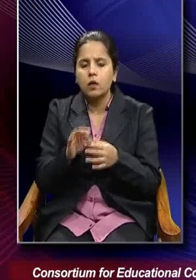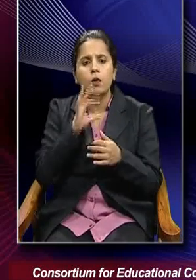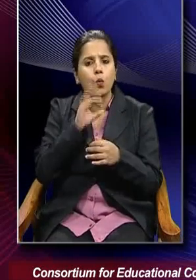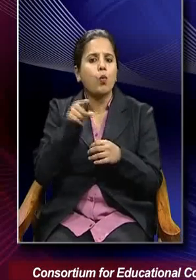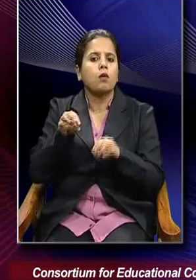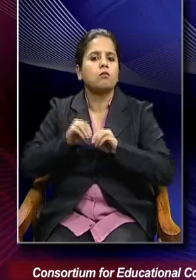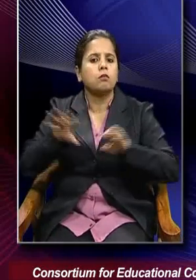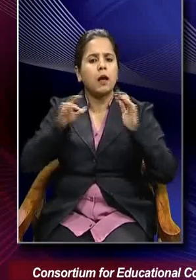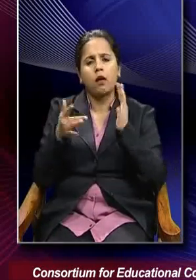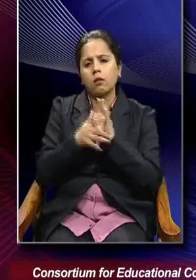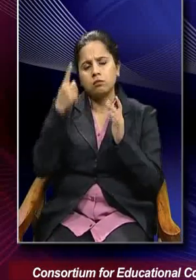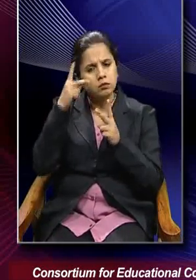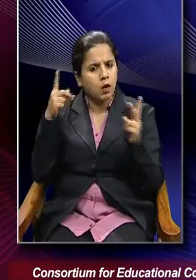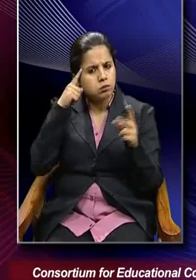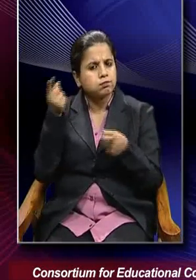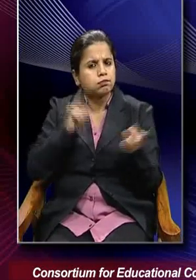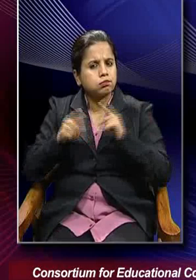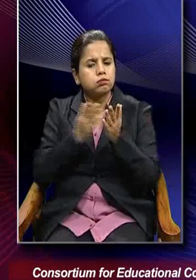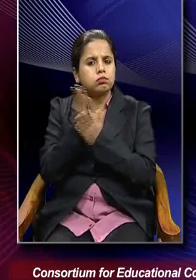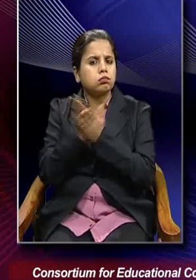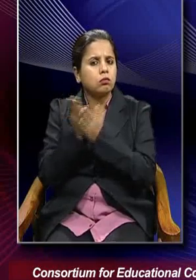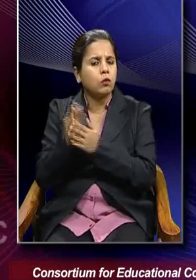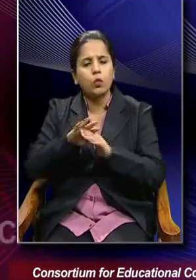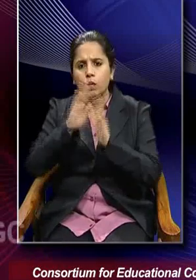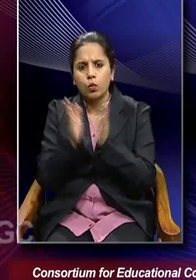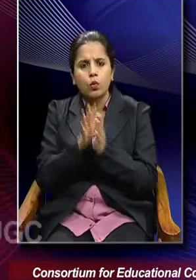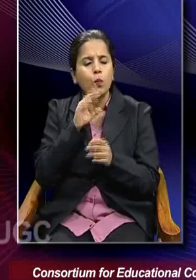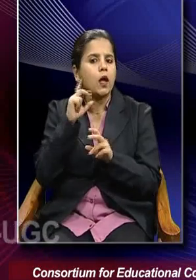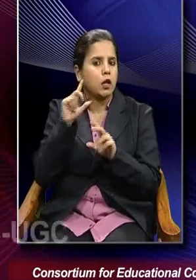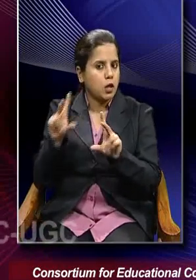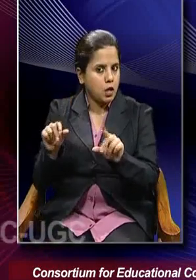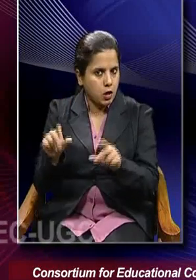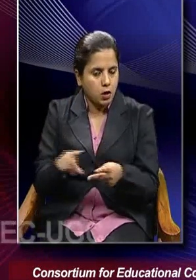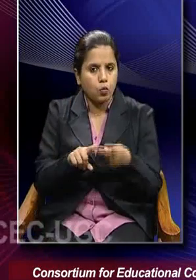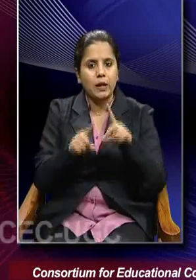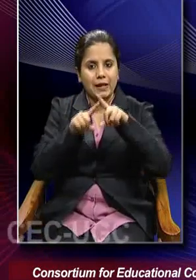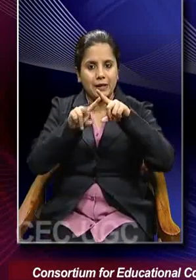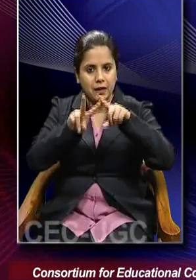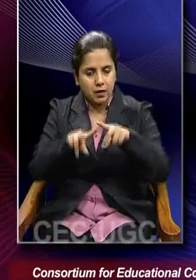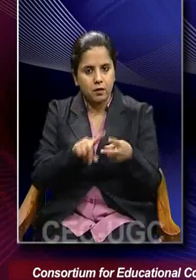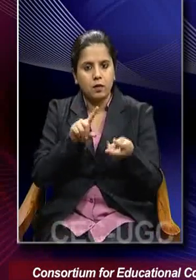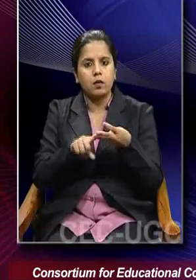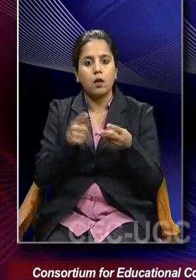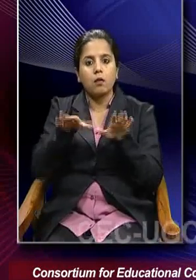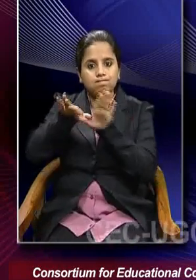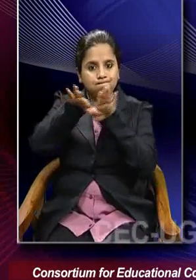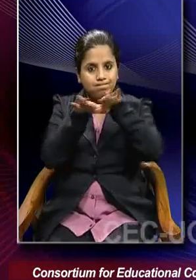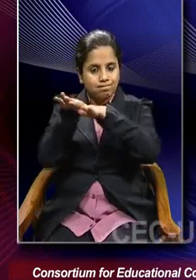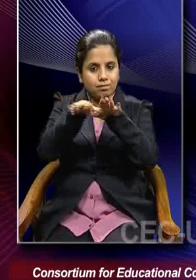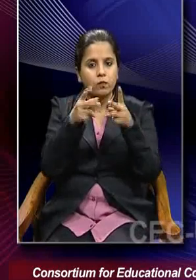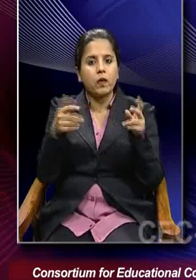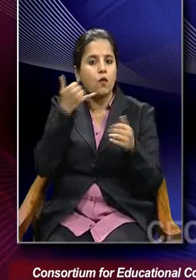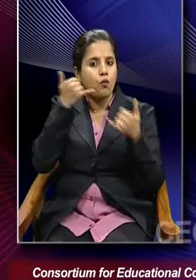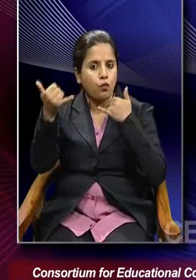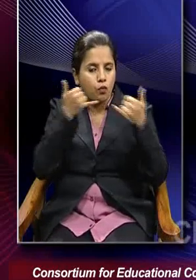broadcasting techniques of all kinds, including radio, television, satellite,